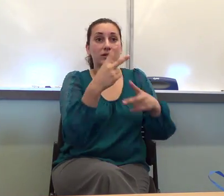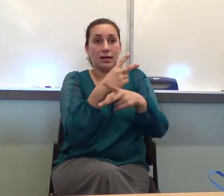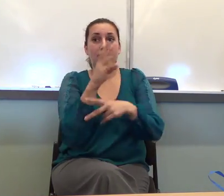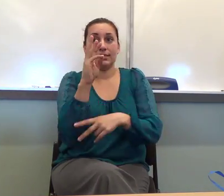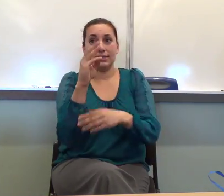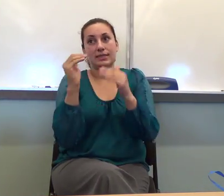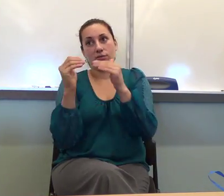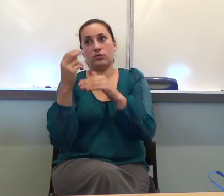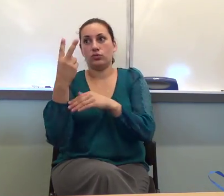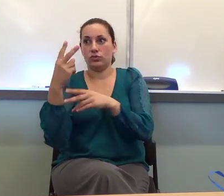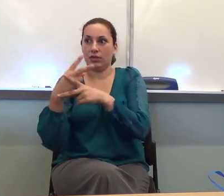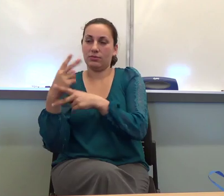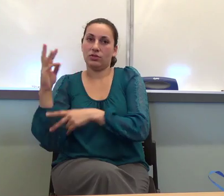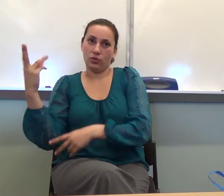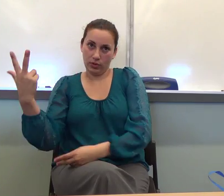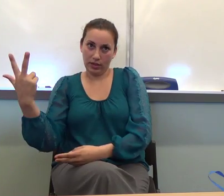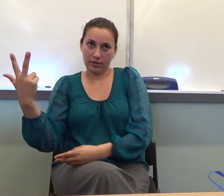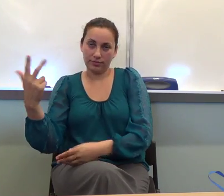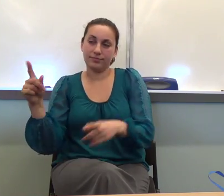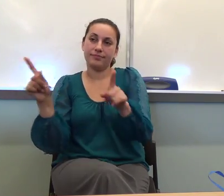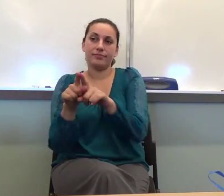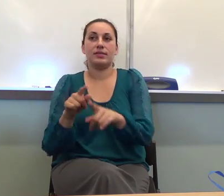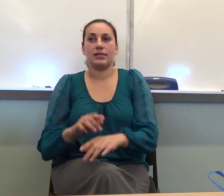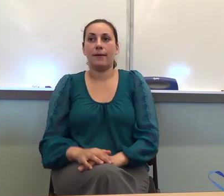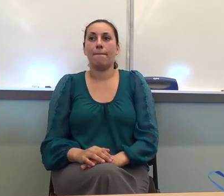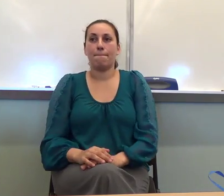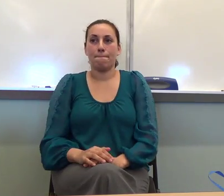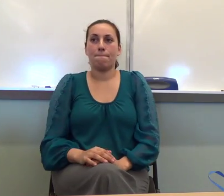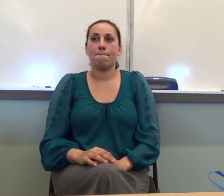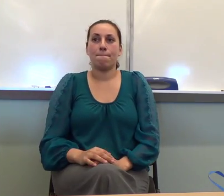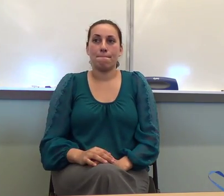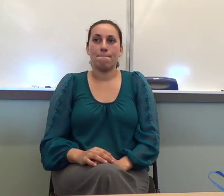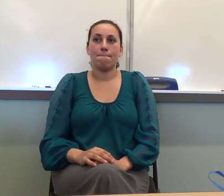times 3. Yes, that is a correct proportion. Okay?